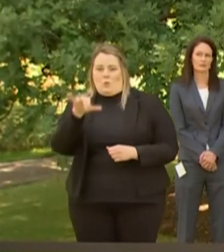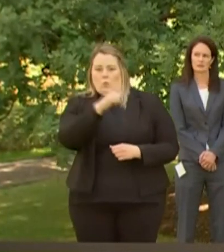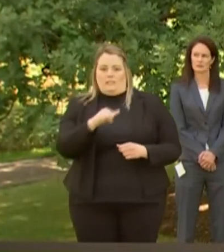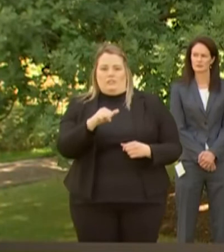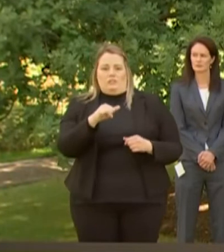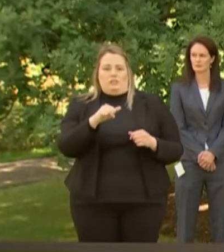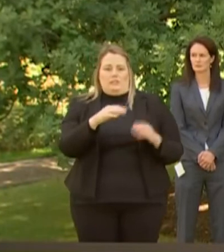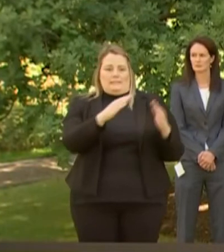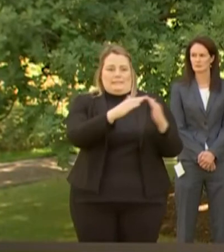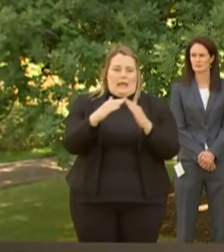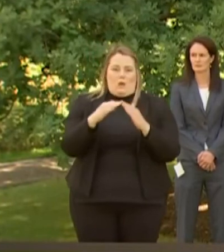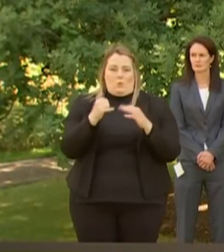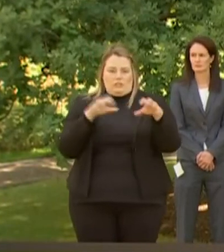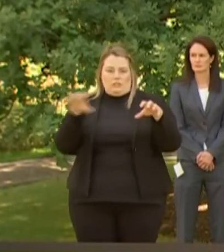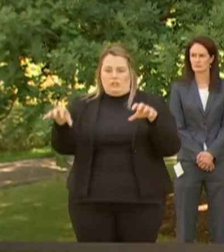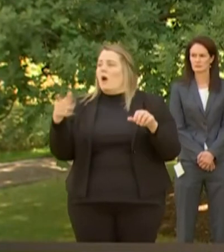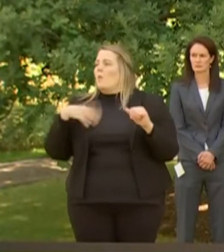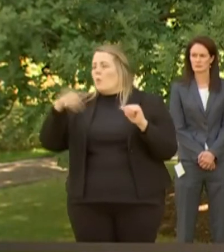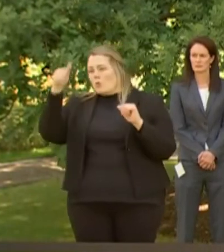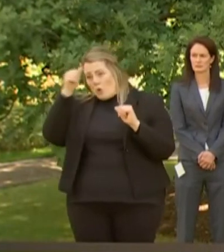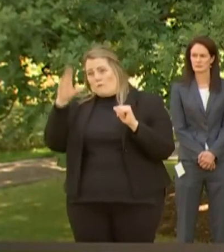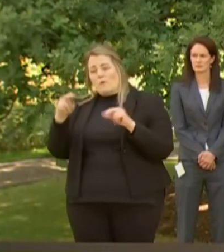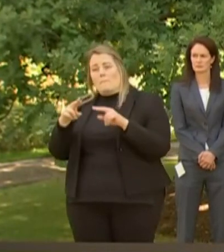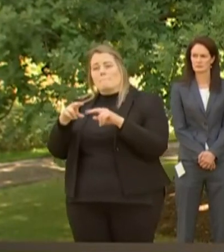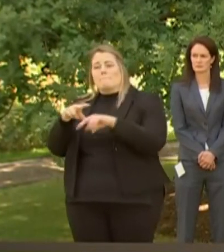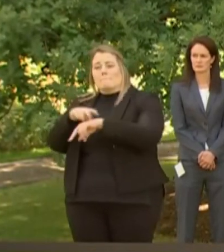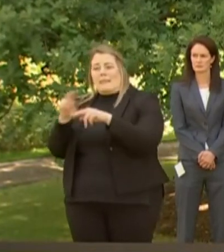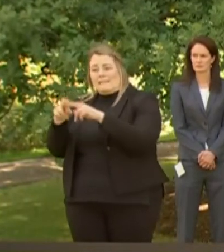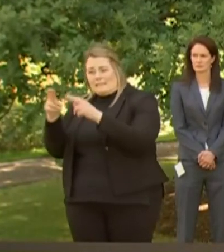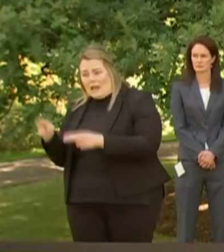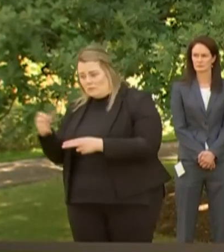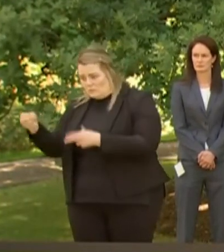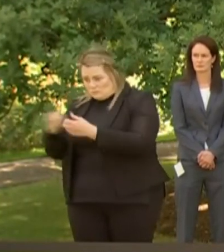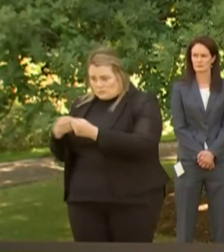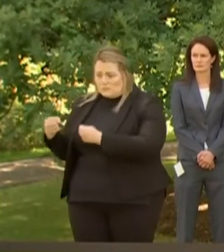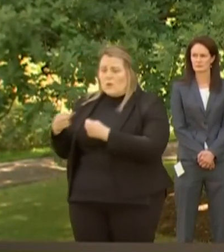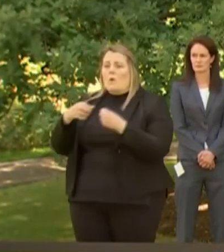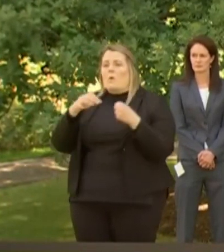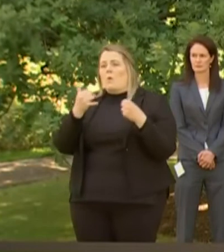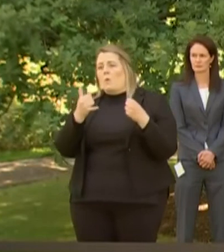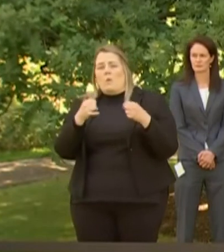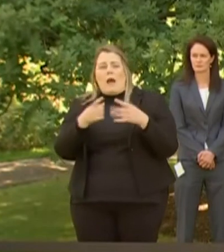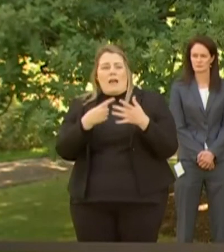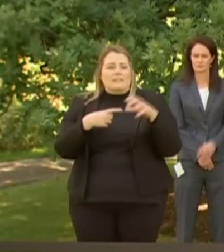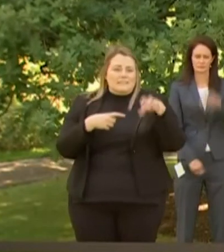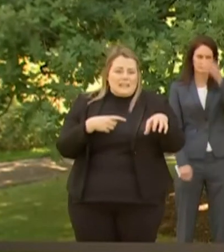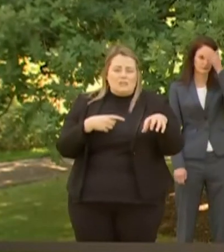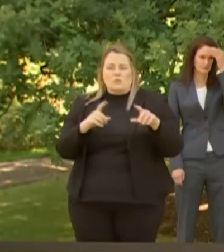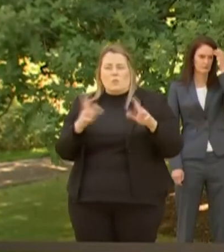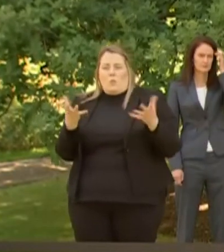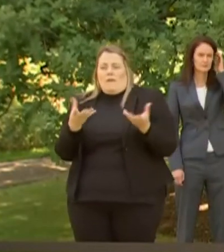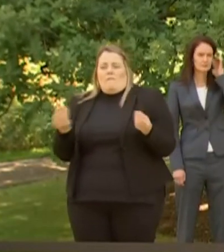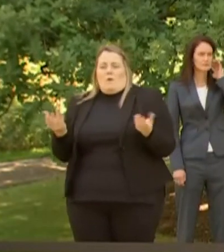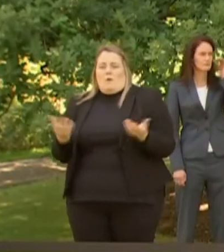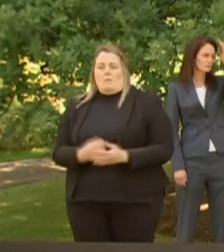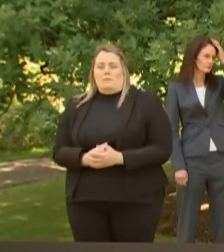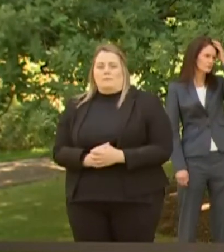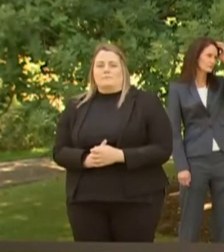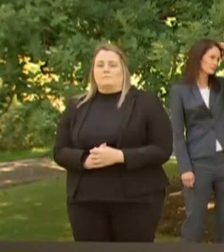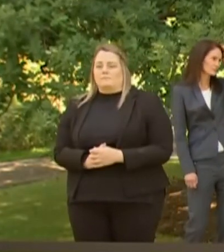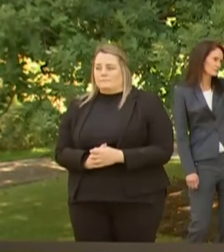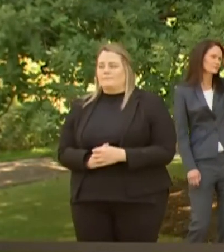that. Are they coming to the stations, or are they coming from the same Yeah. Yeah, but again, what's really, I'm just appealing